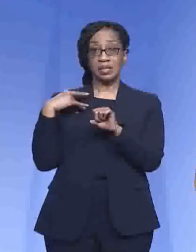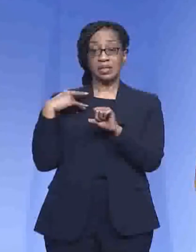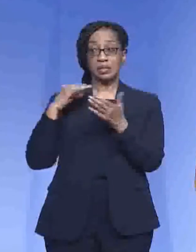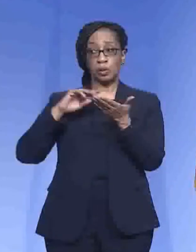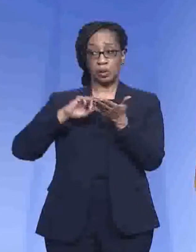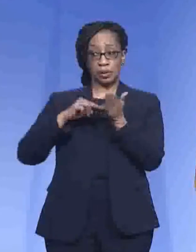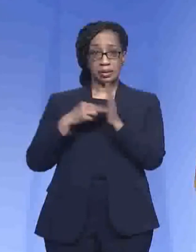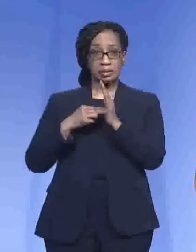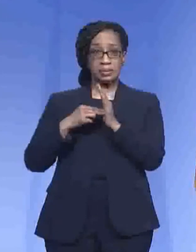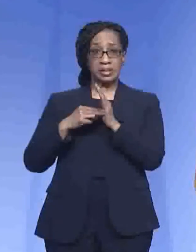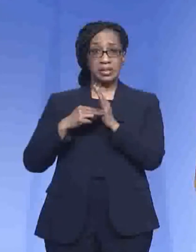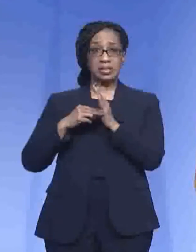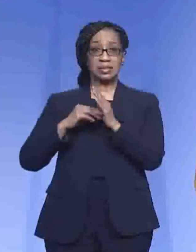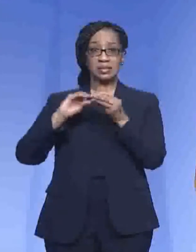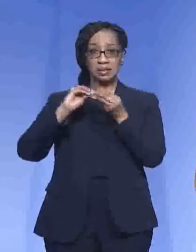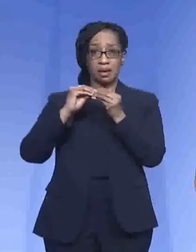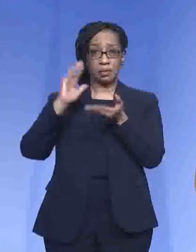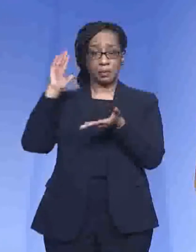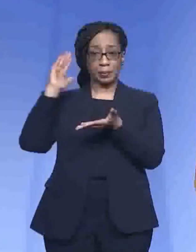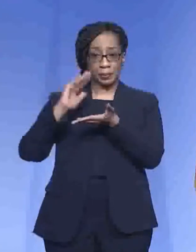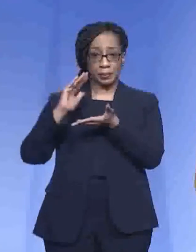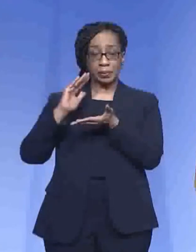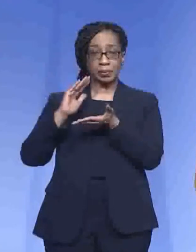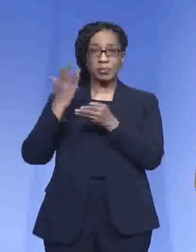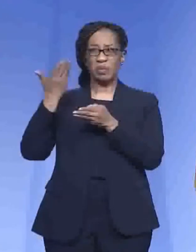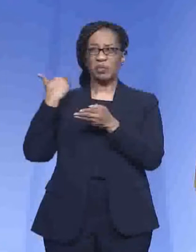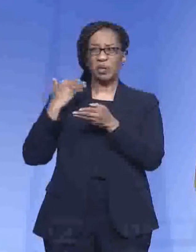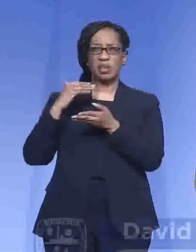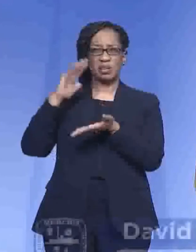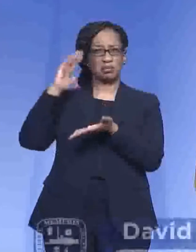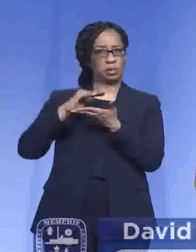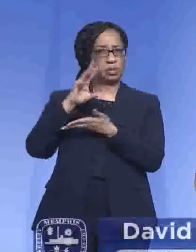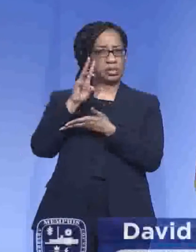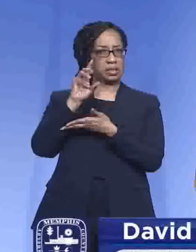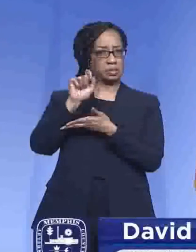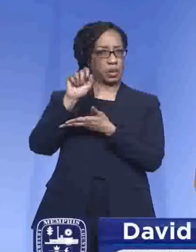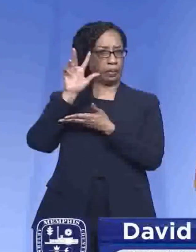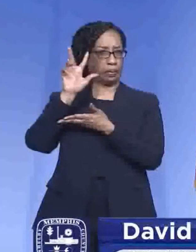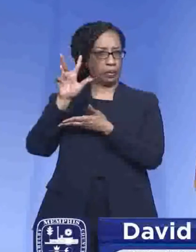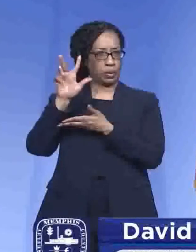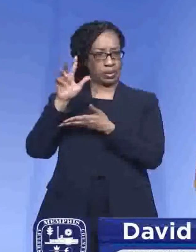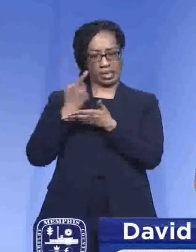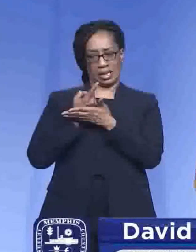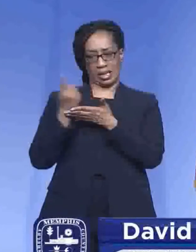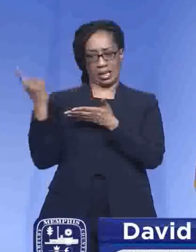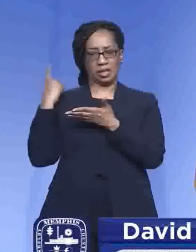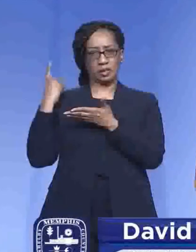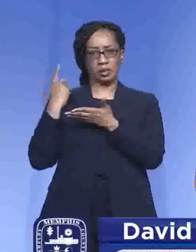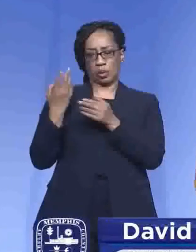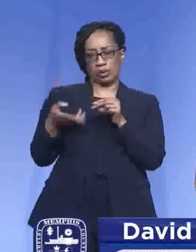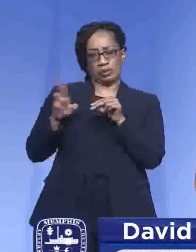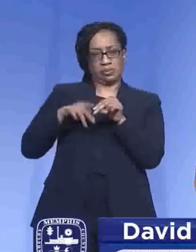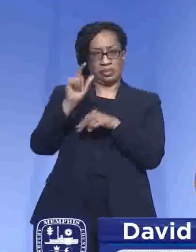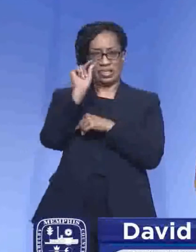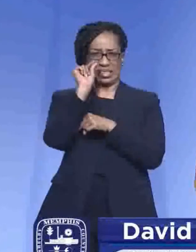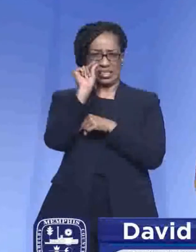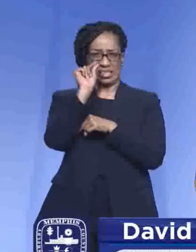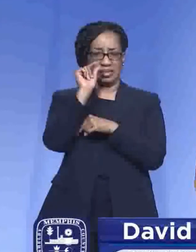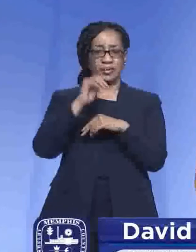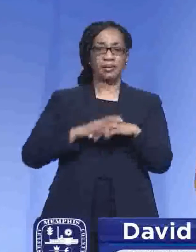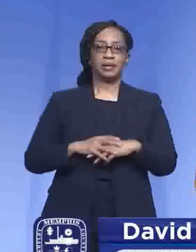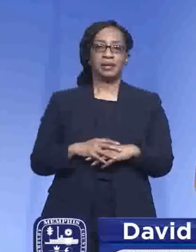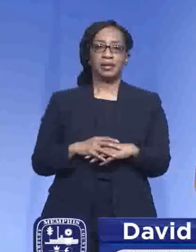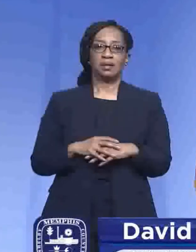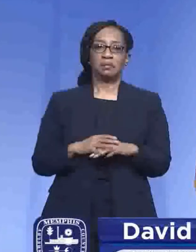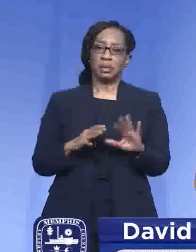digits. That number had dropped to about 6.3% toward the end of last week, so it's up a little bit right now, but still